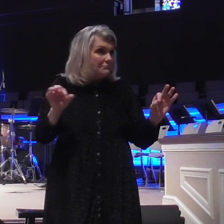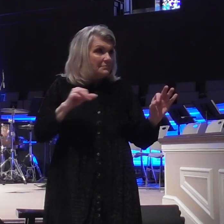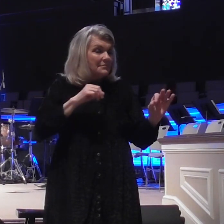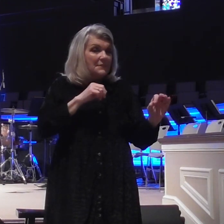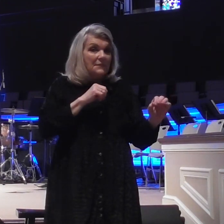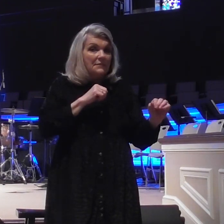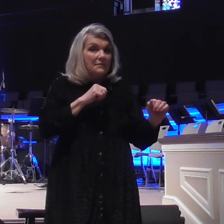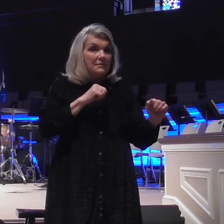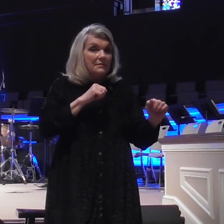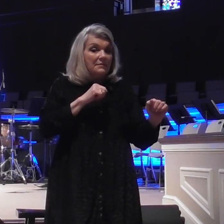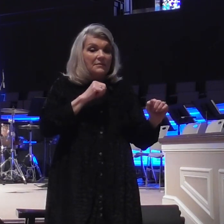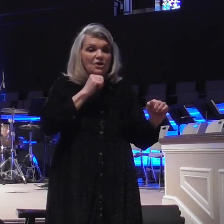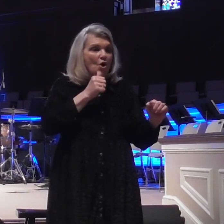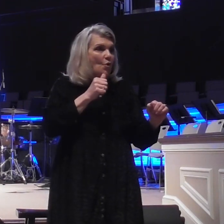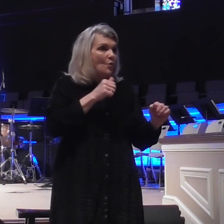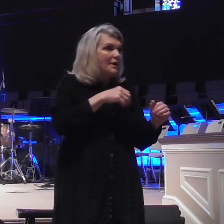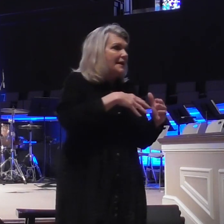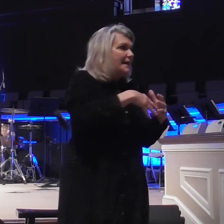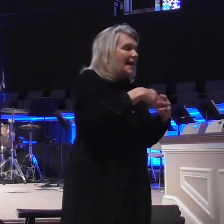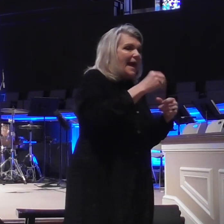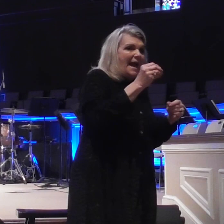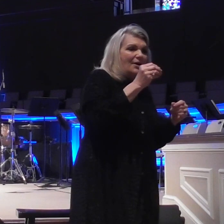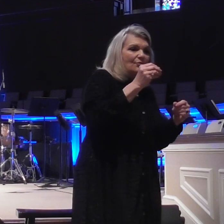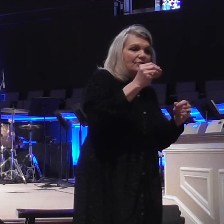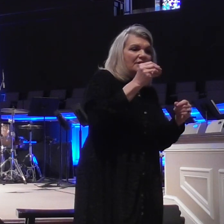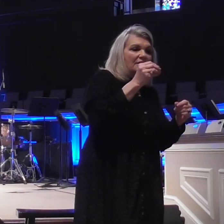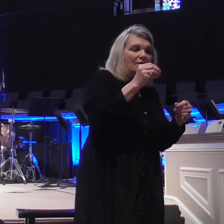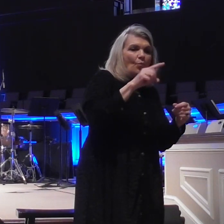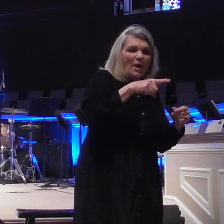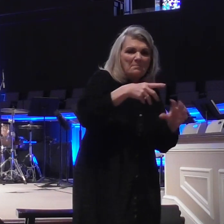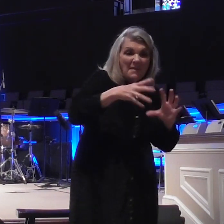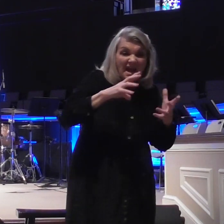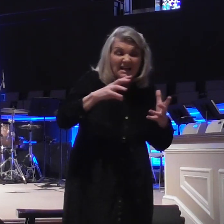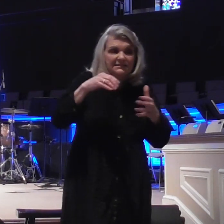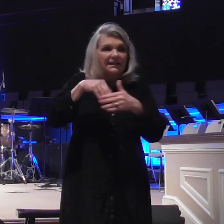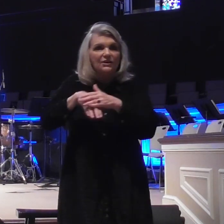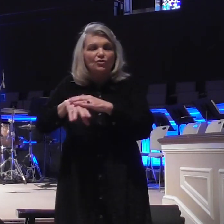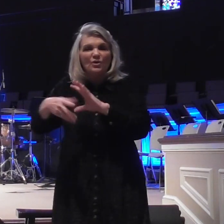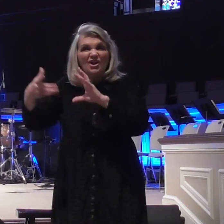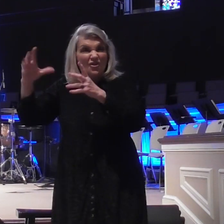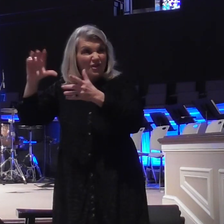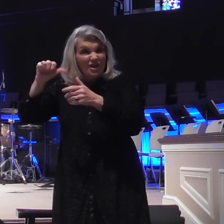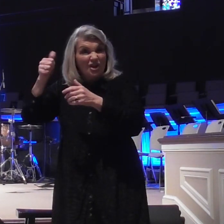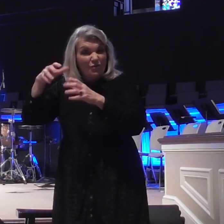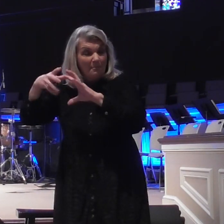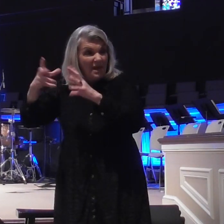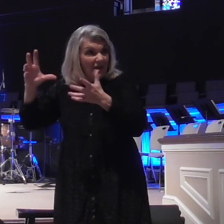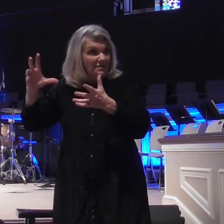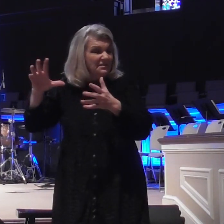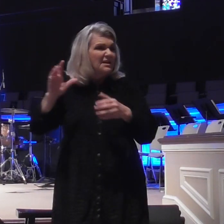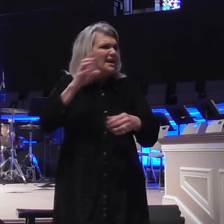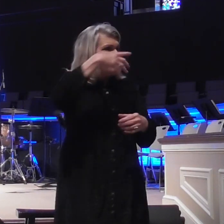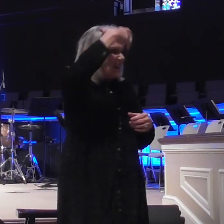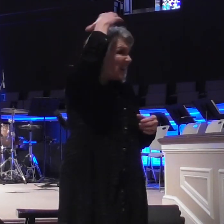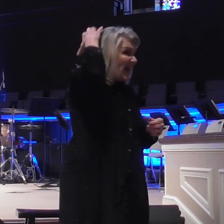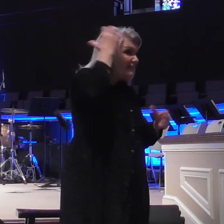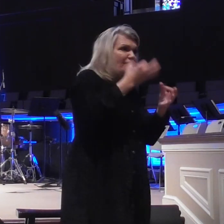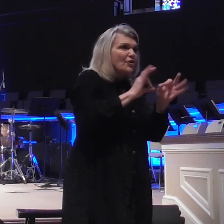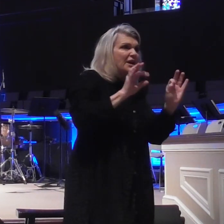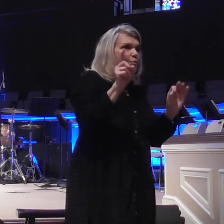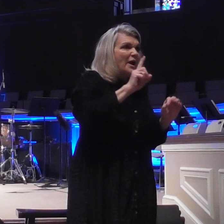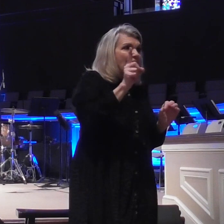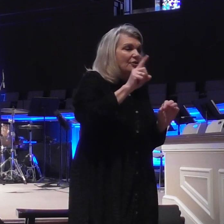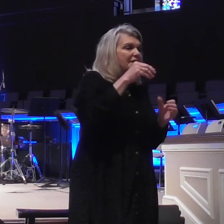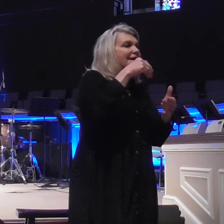He's out of one mess and into another mess. When would the lion be most free? In